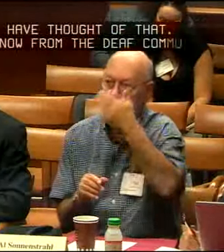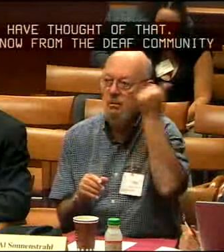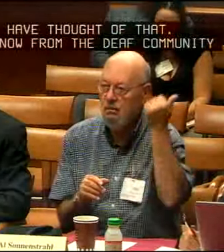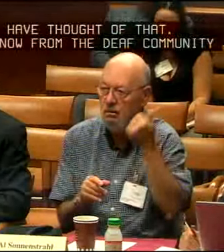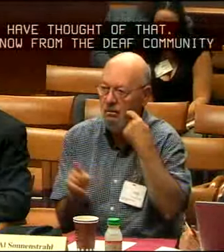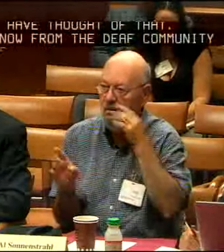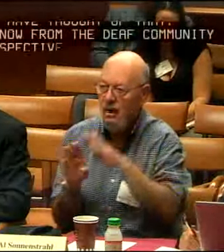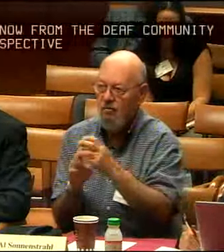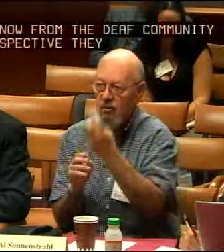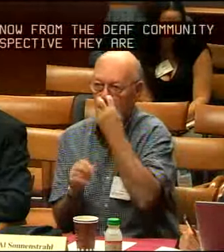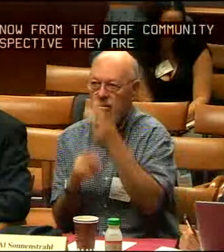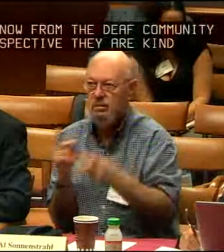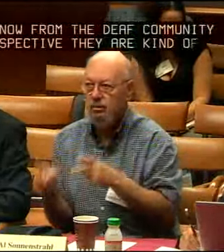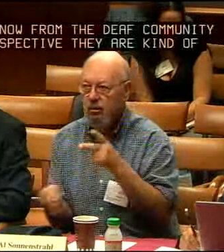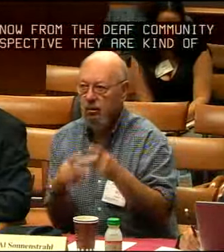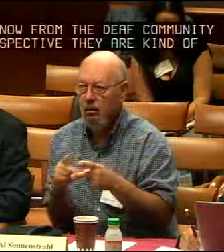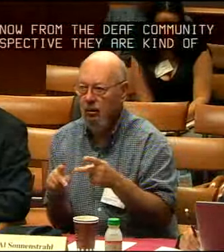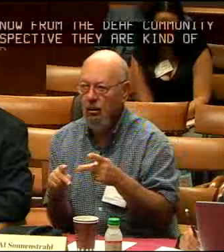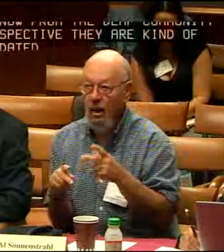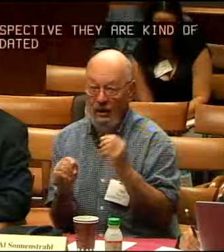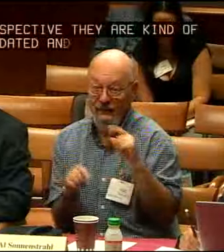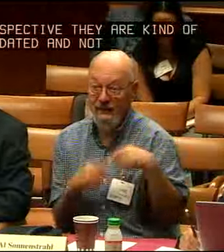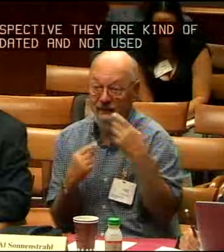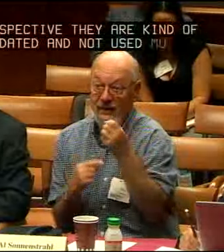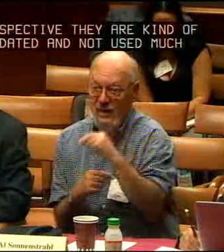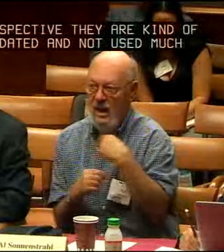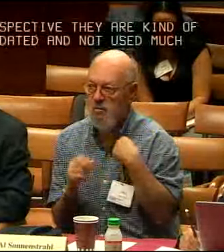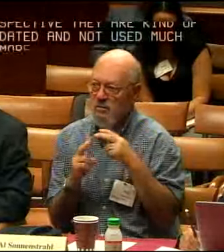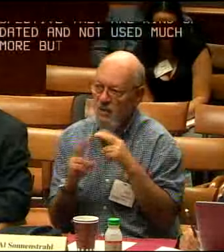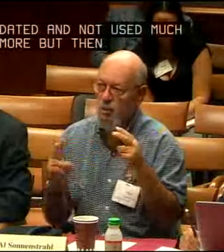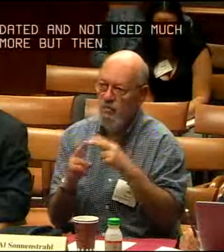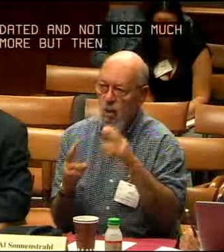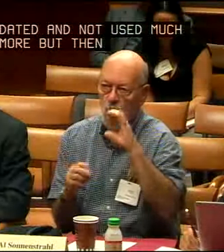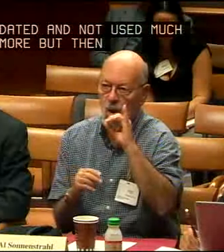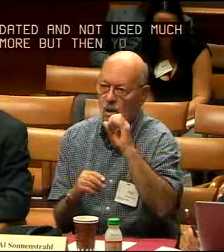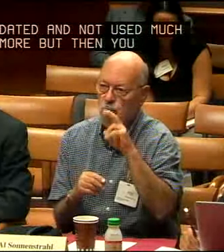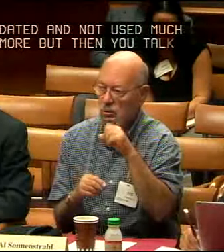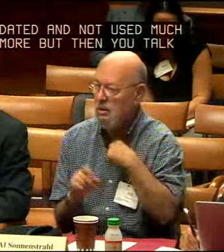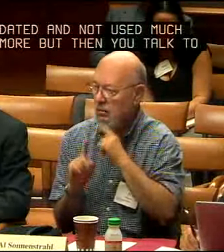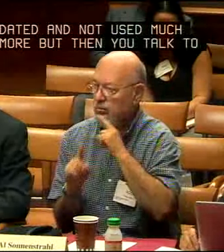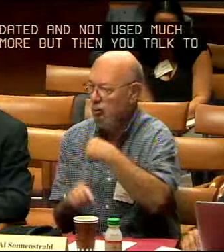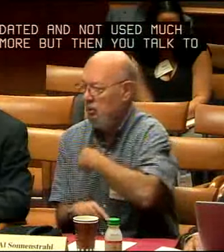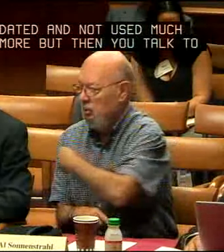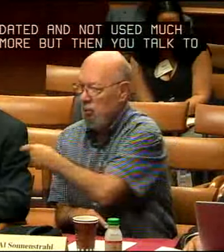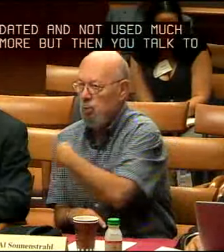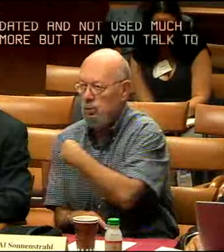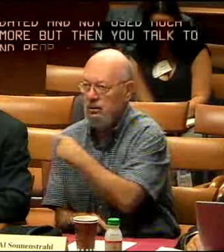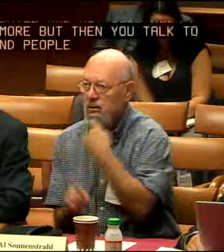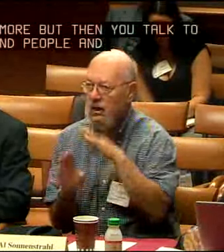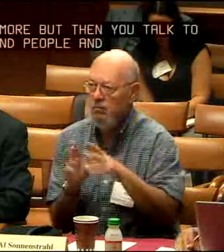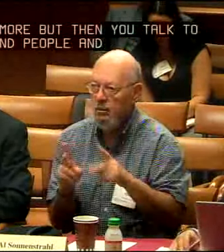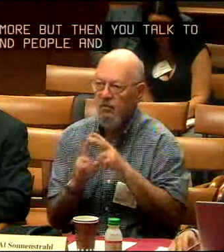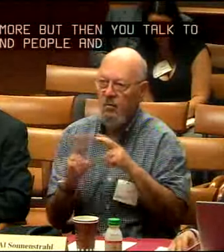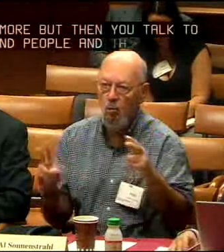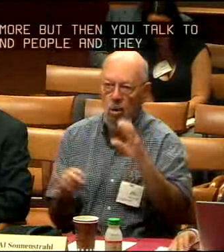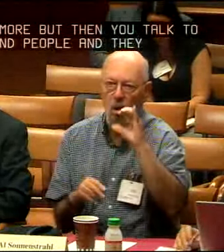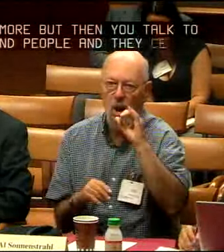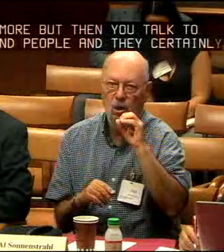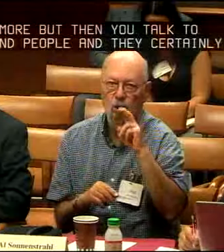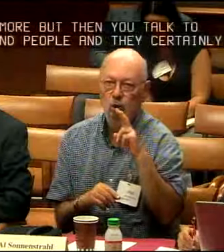and they certainly are very necessary to that population of people, and I don't know that we would have necessarily thought of that ourselves.